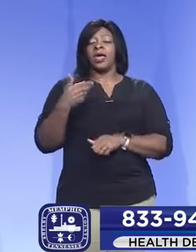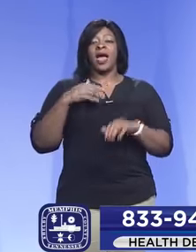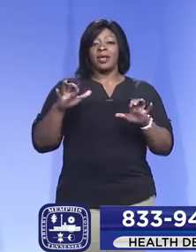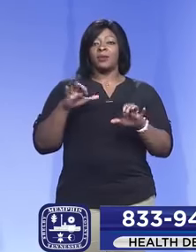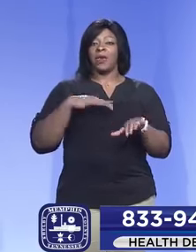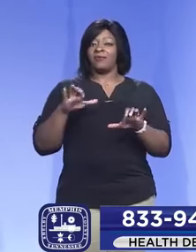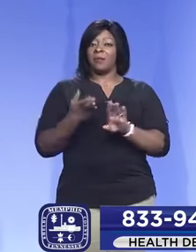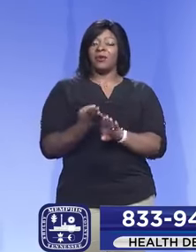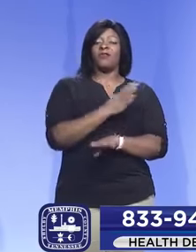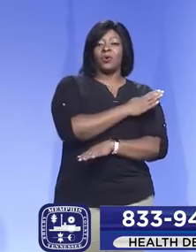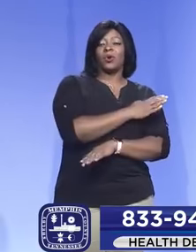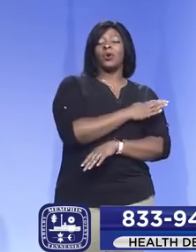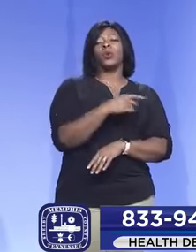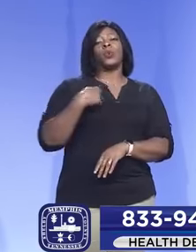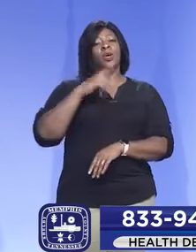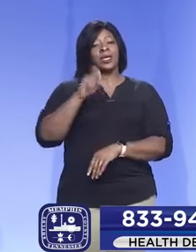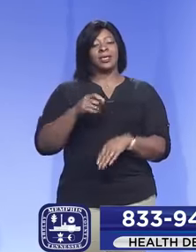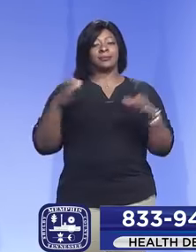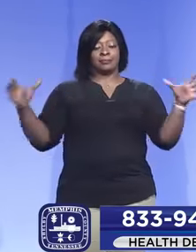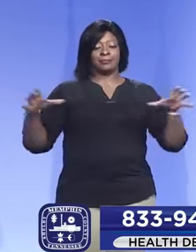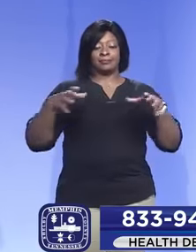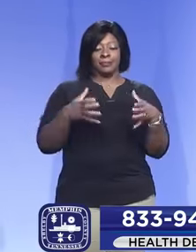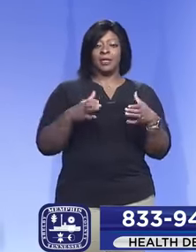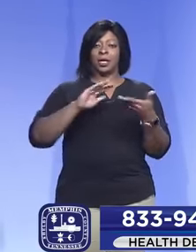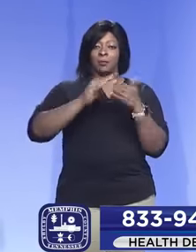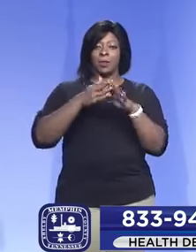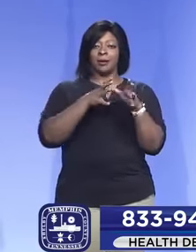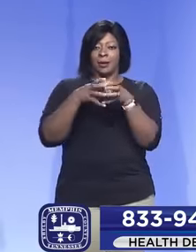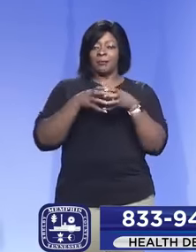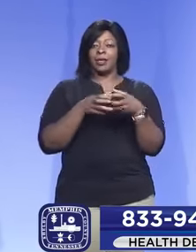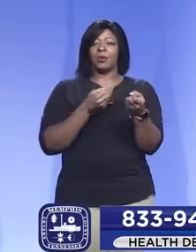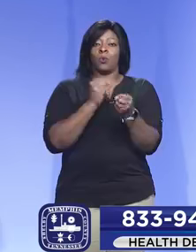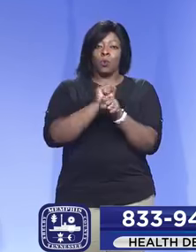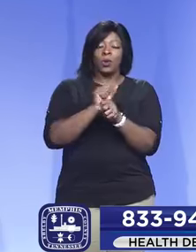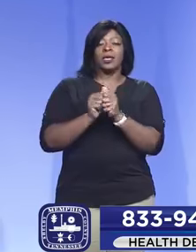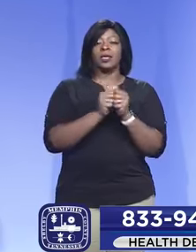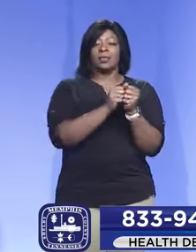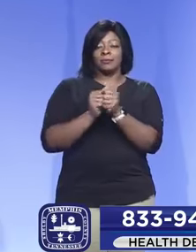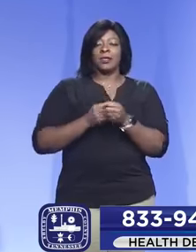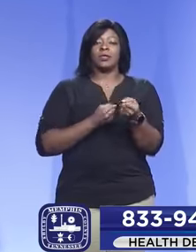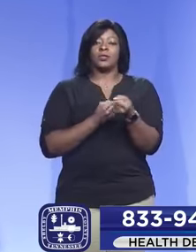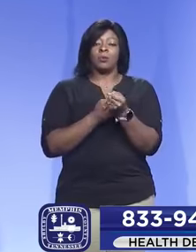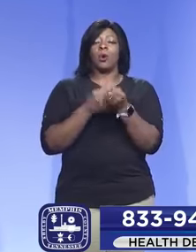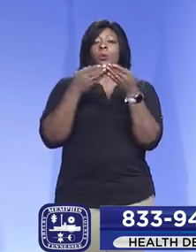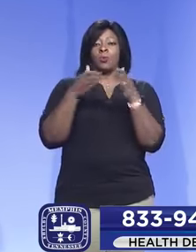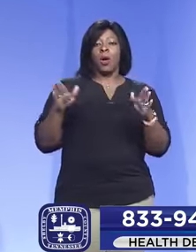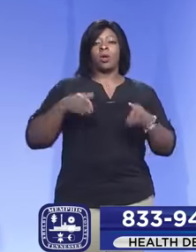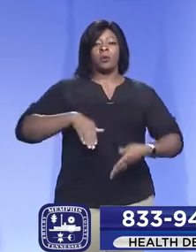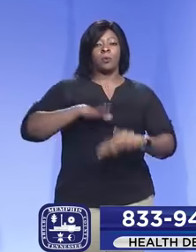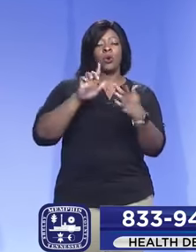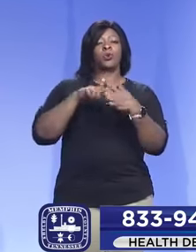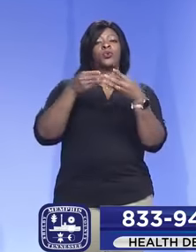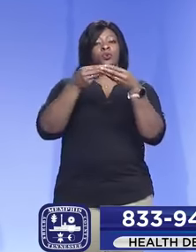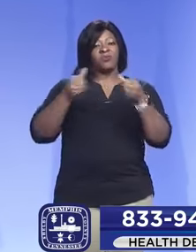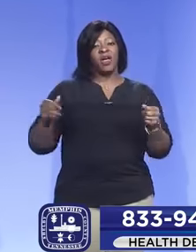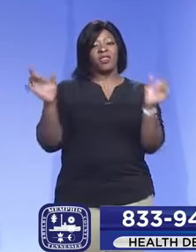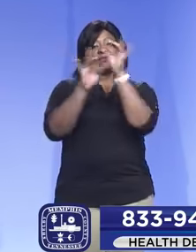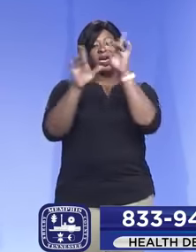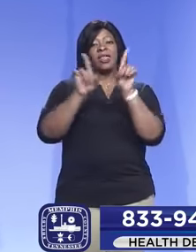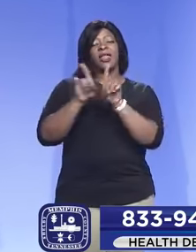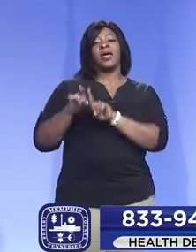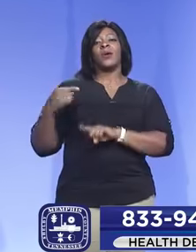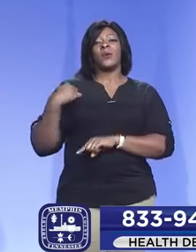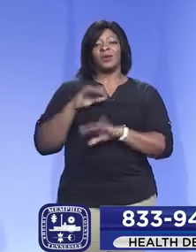did earlier is we need to come together as a community and really have a broad approach to address violence, very much like we